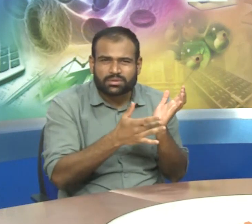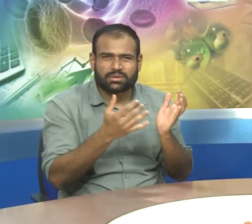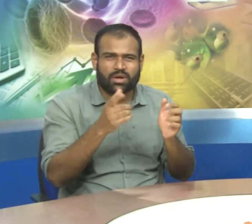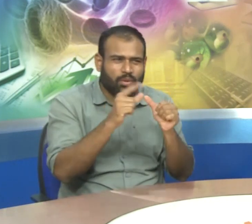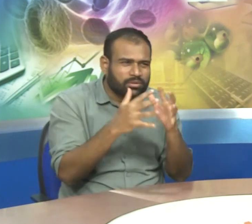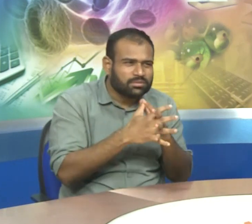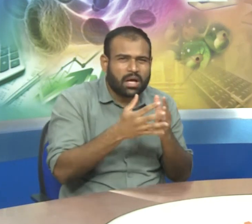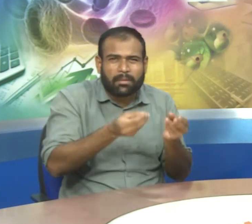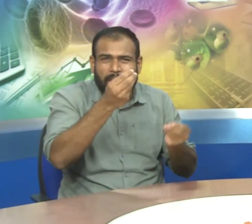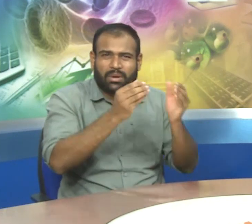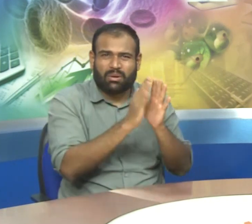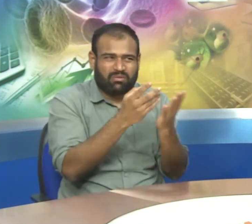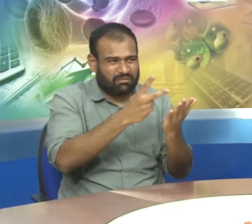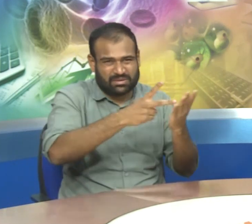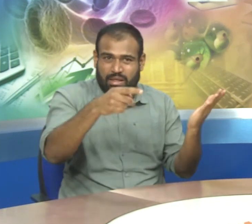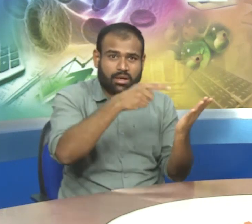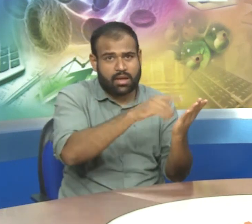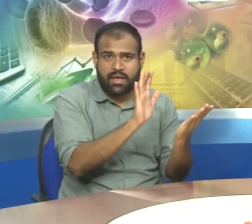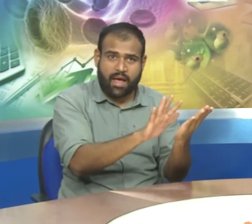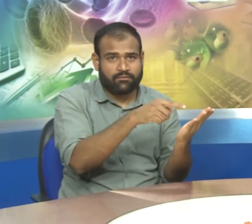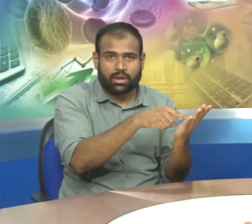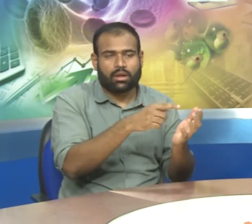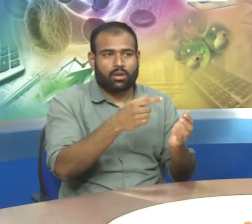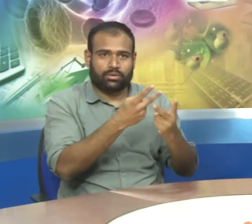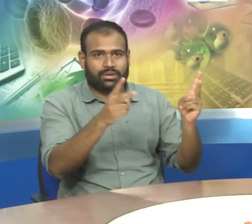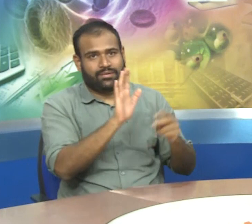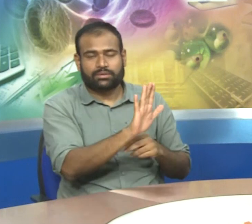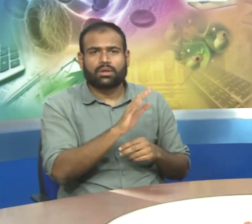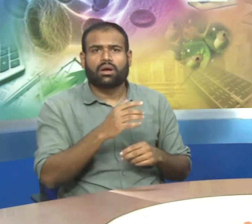Now here we would understand the referral service.